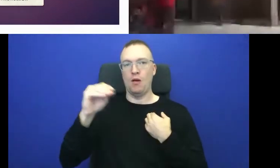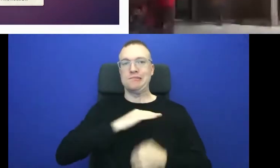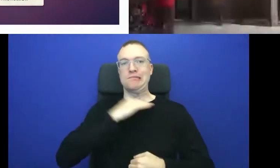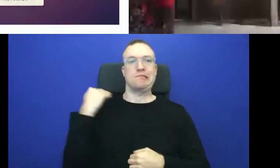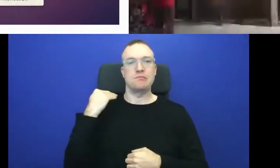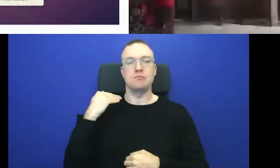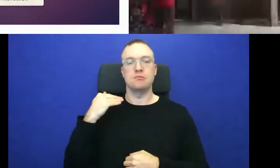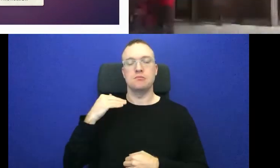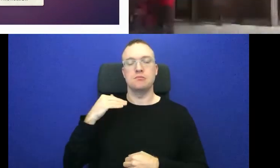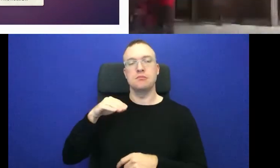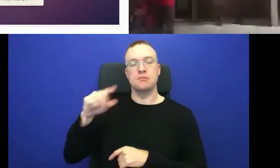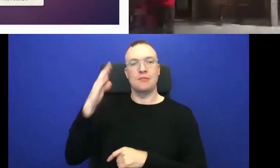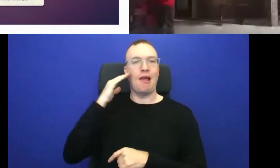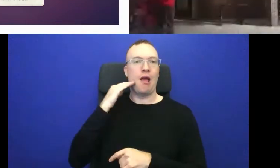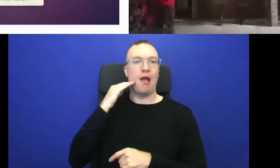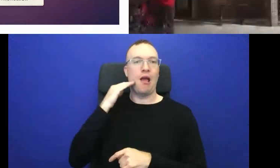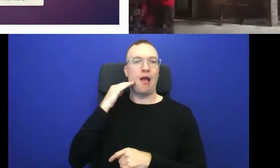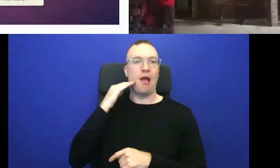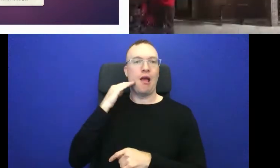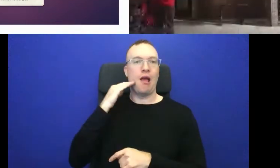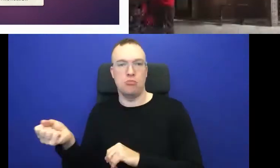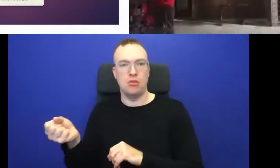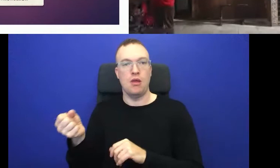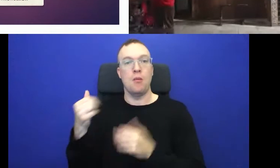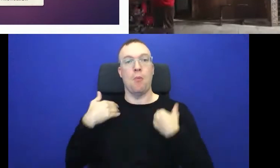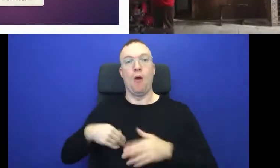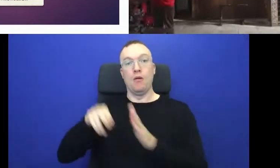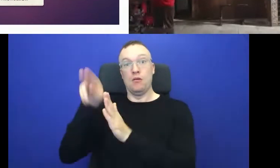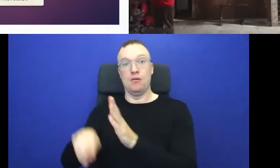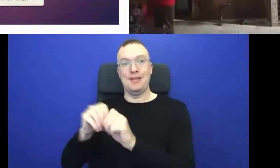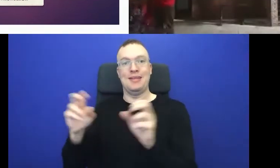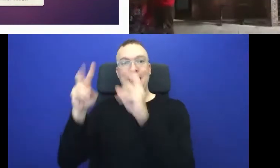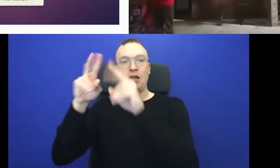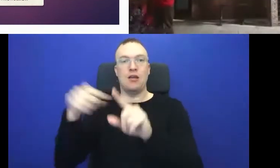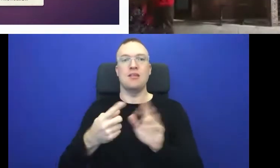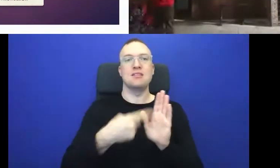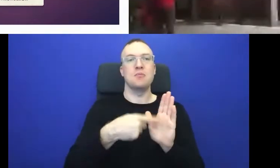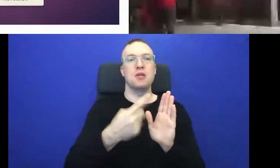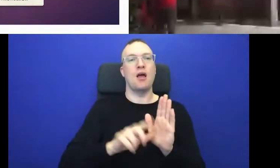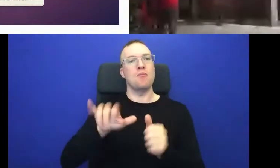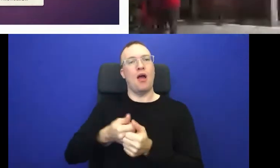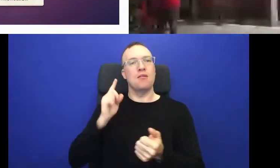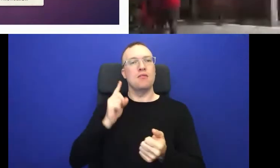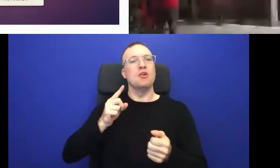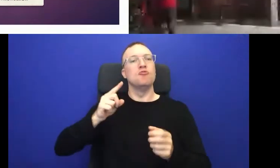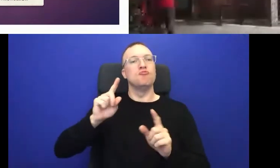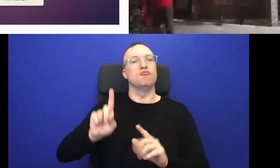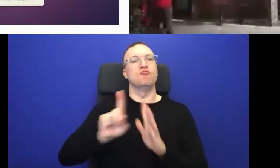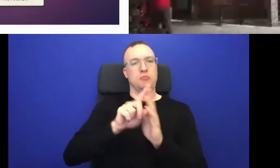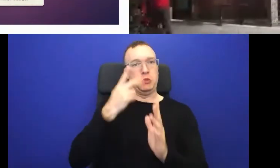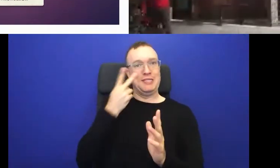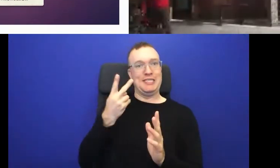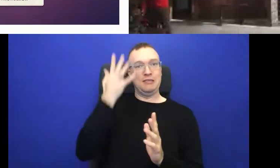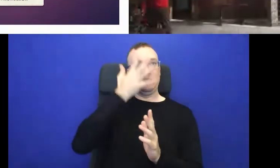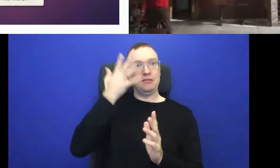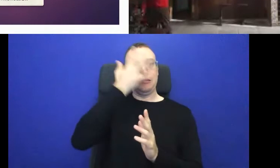His body was returned to be buried near the castle and then reappeared periodically on the battlements playing his drum.